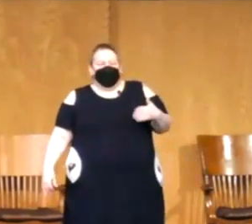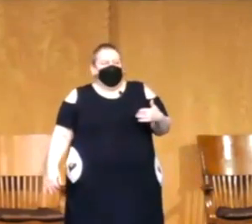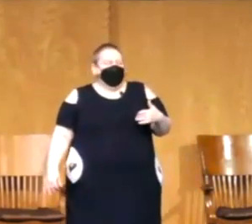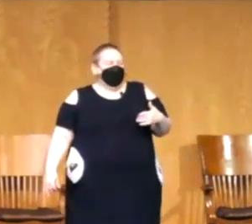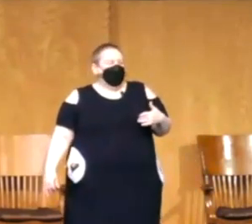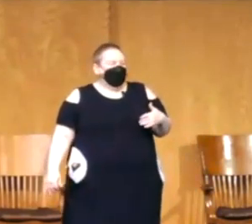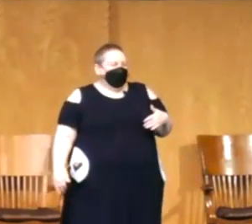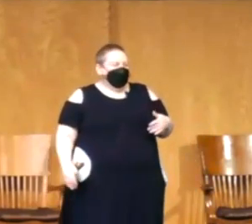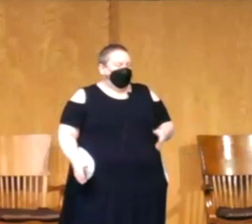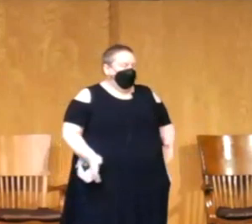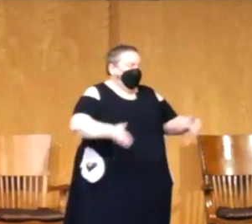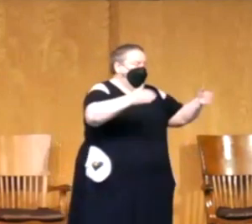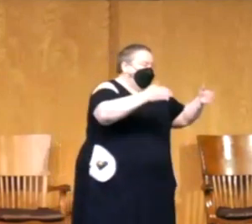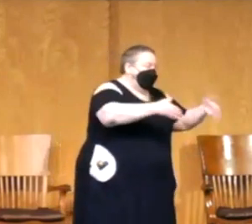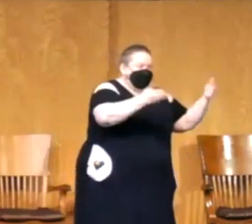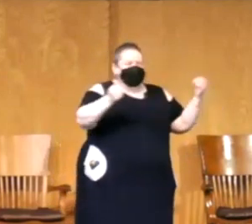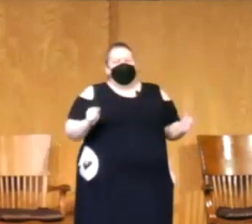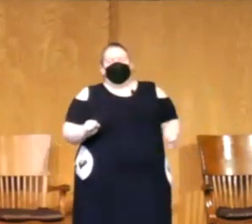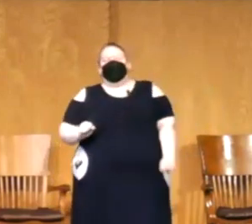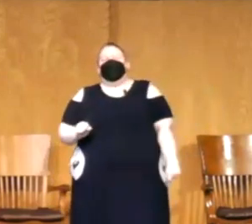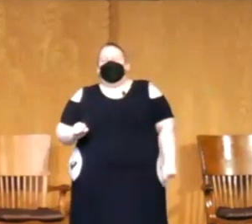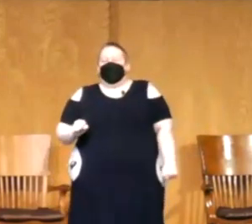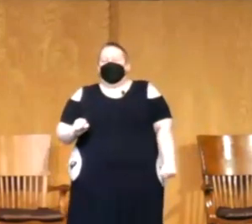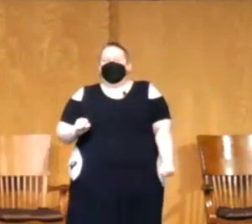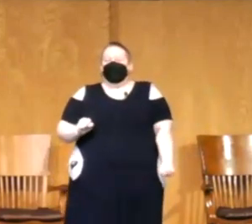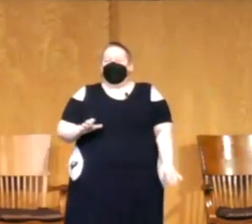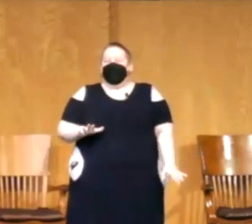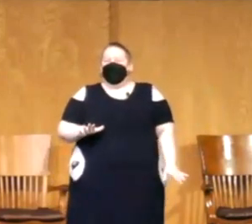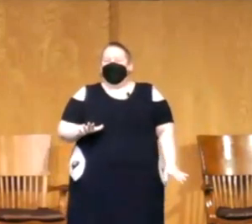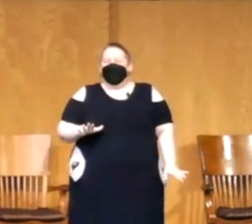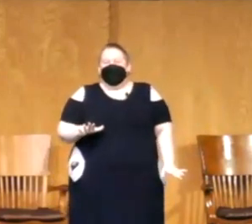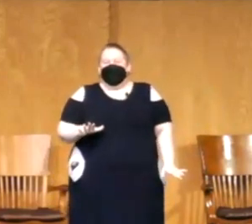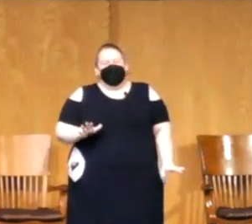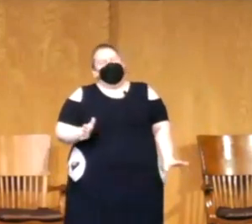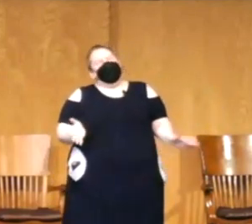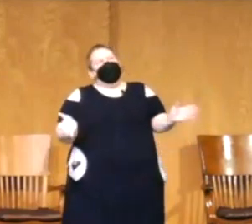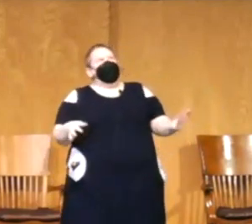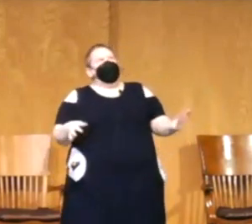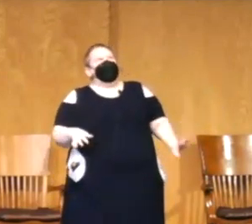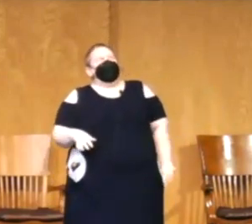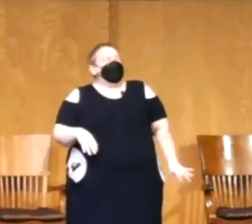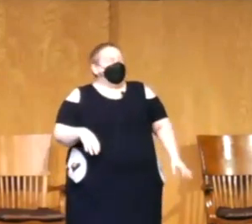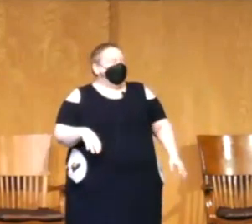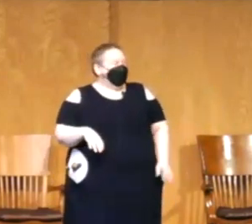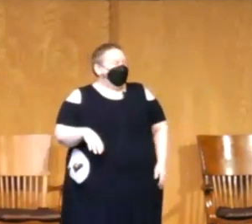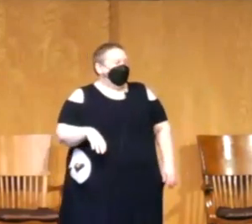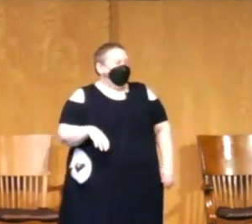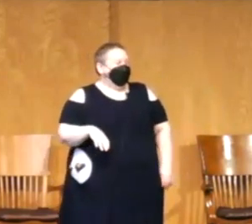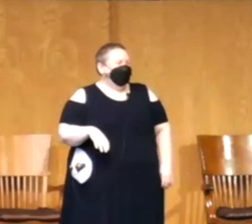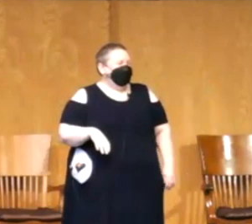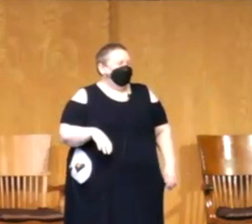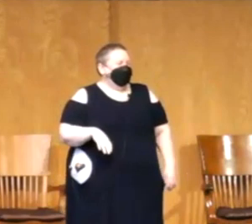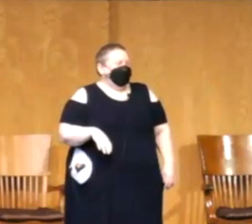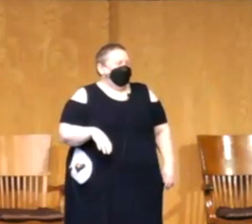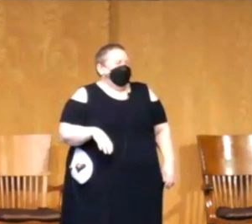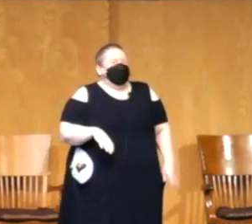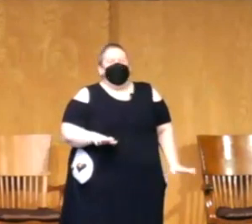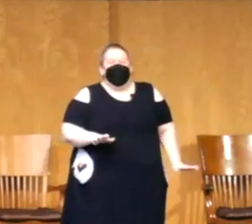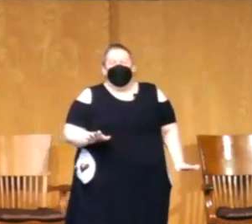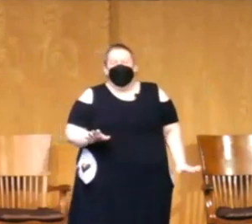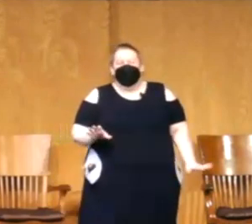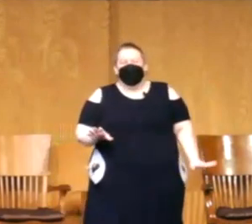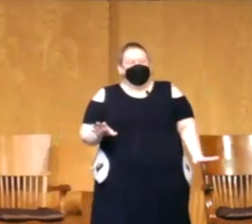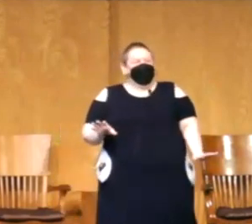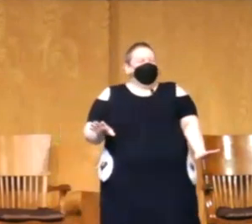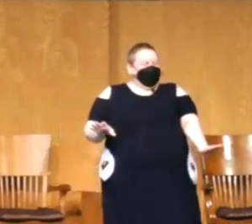to onion, so I can eat literally nothing they sell, okay? Maybe their corn chips, that's about it. But